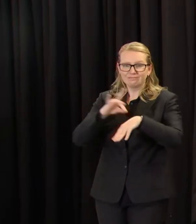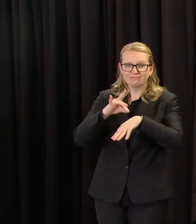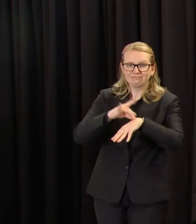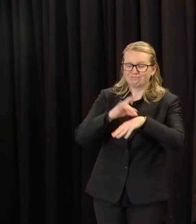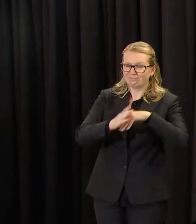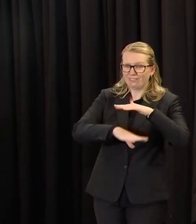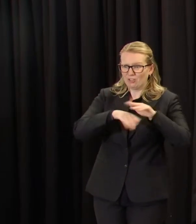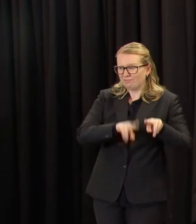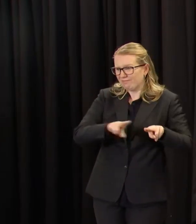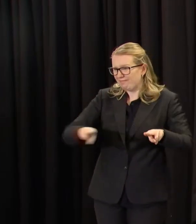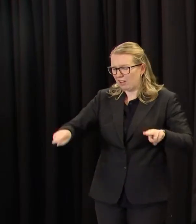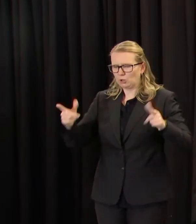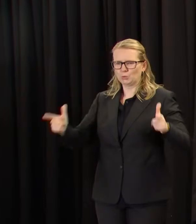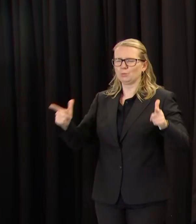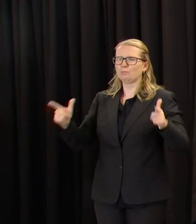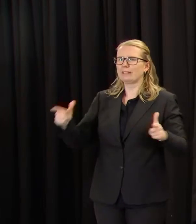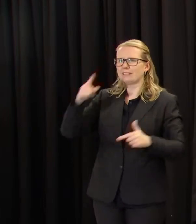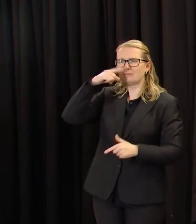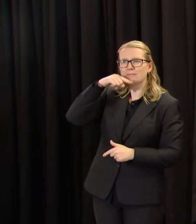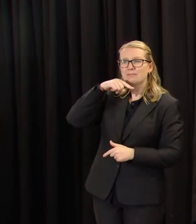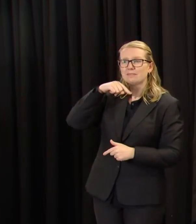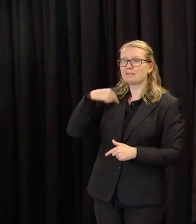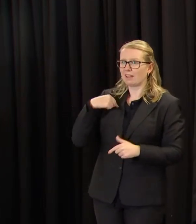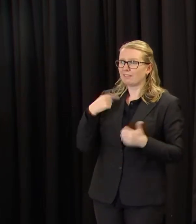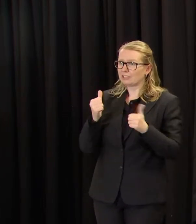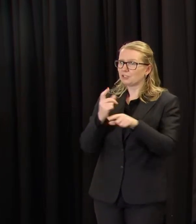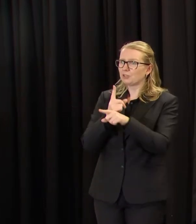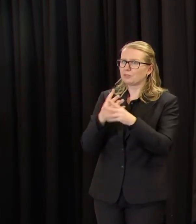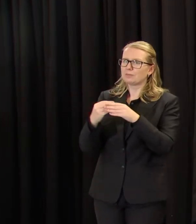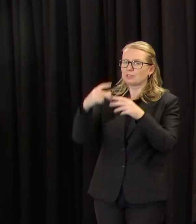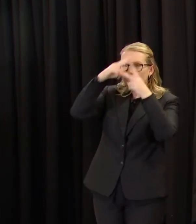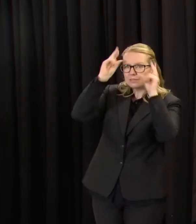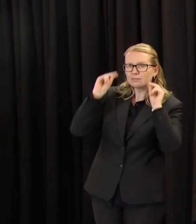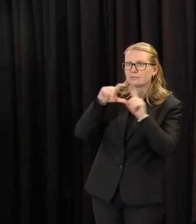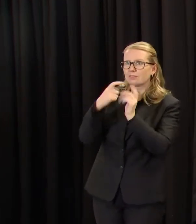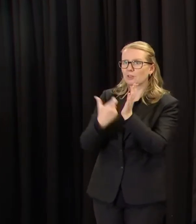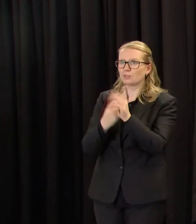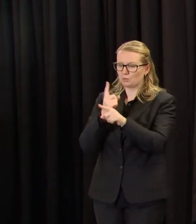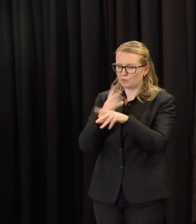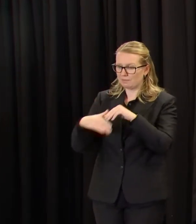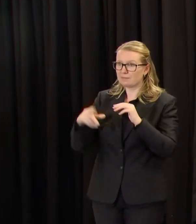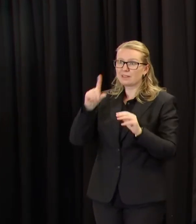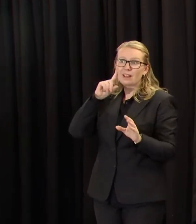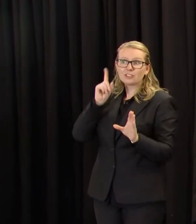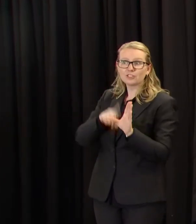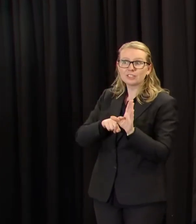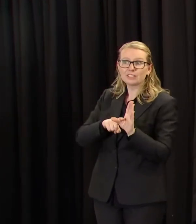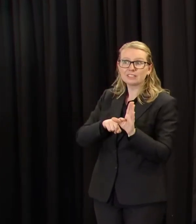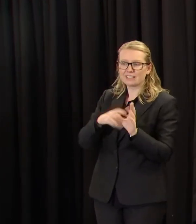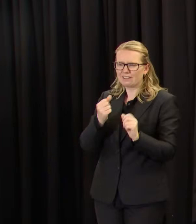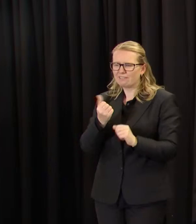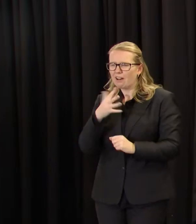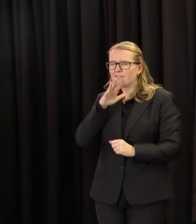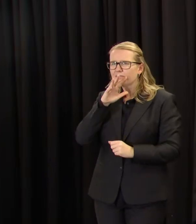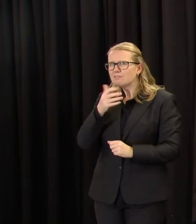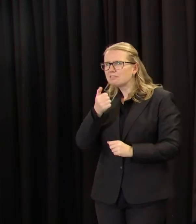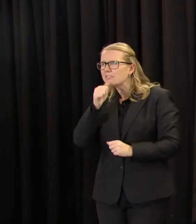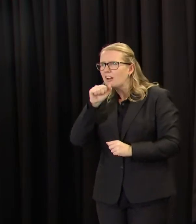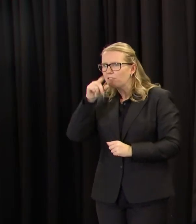like because I've spoken to nurses and doctors and others in the health system from what it was like last year with 400, 500, 600 patients in hospital.